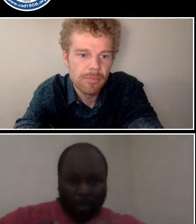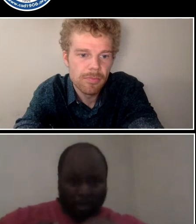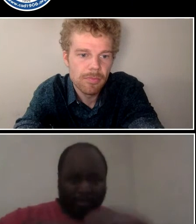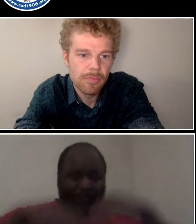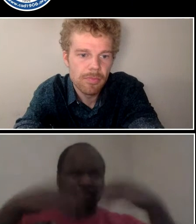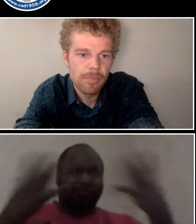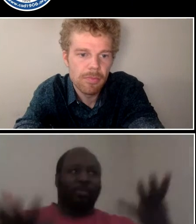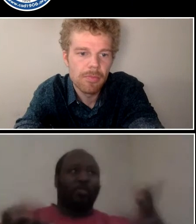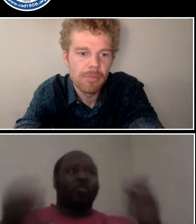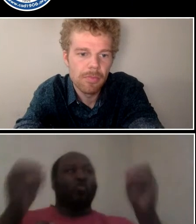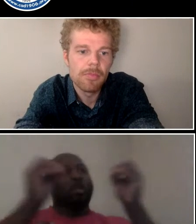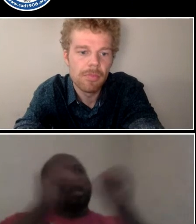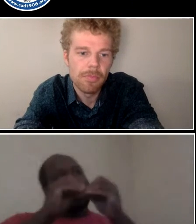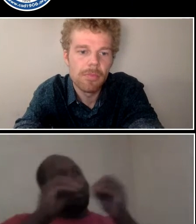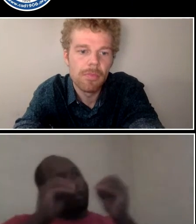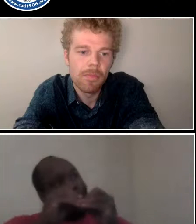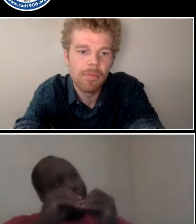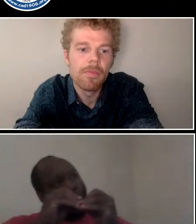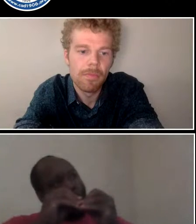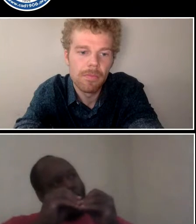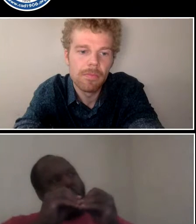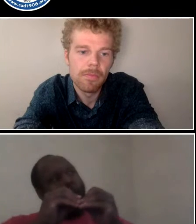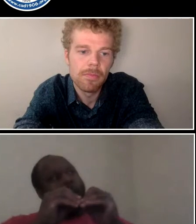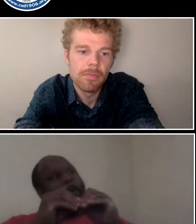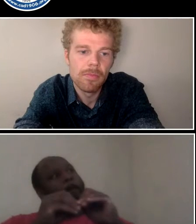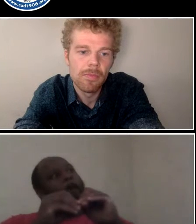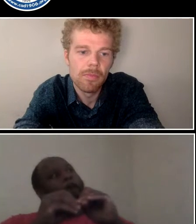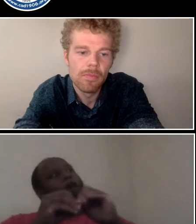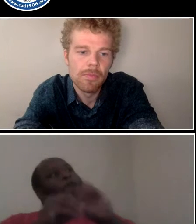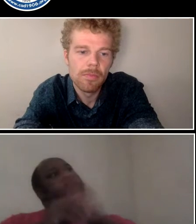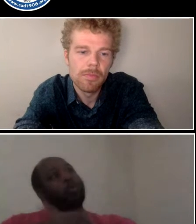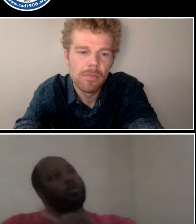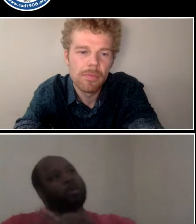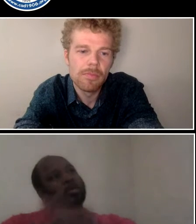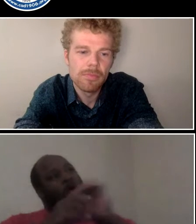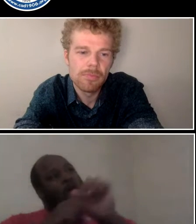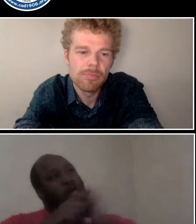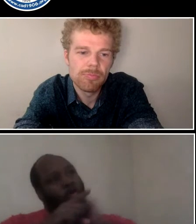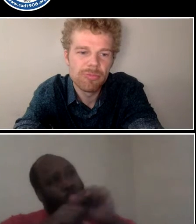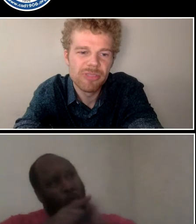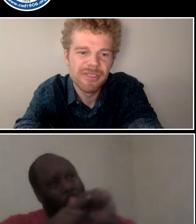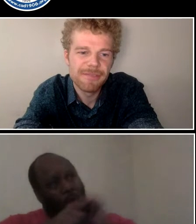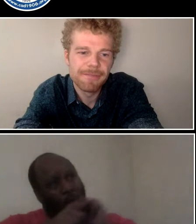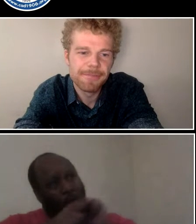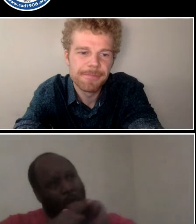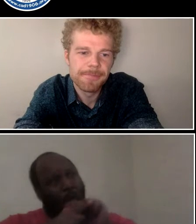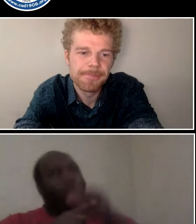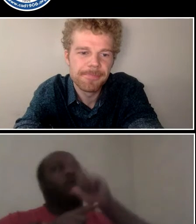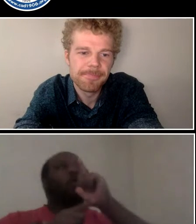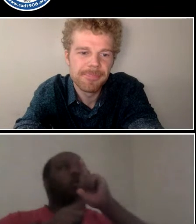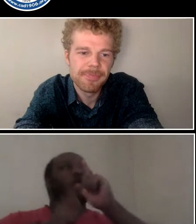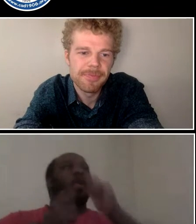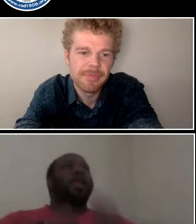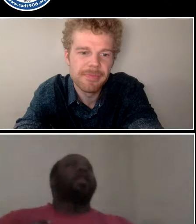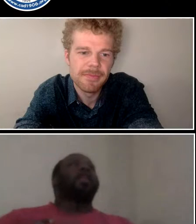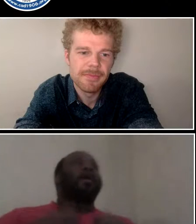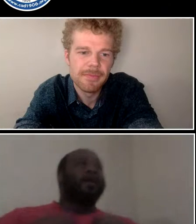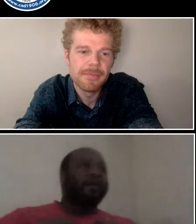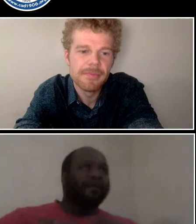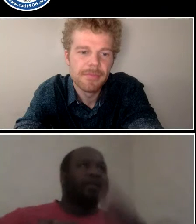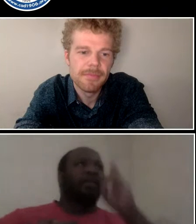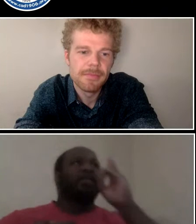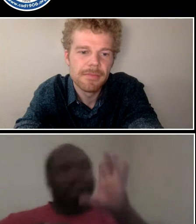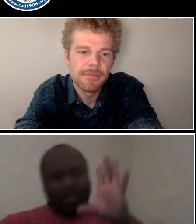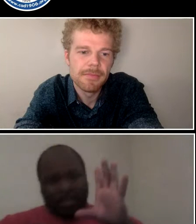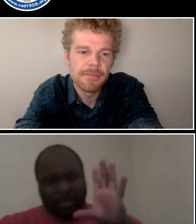Police training, I see that. Police training is something they would talk to me about. A lot of people wanted to focus